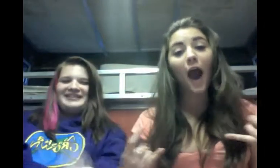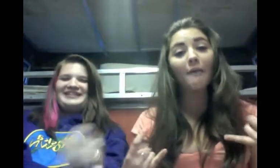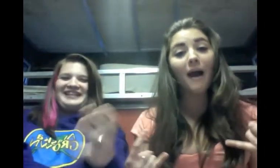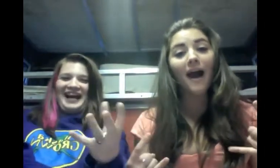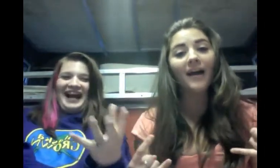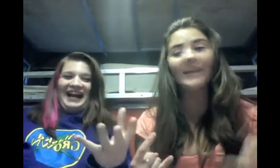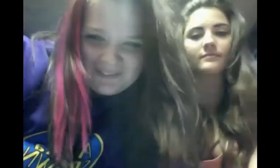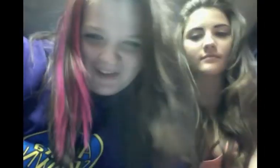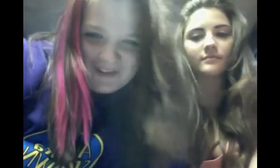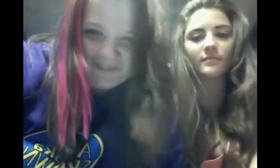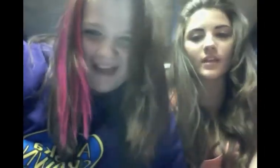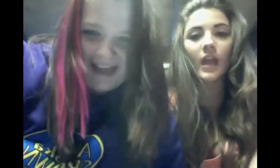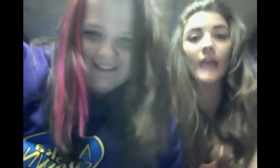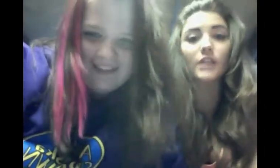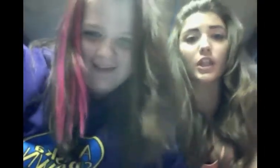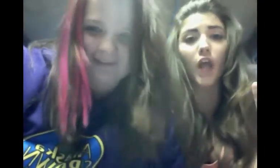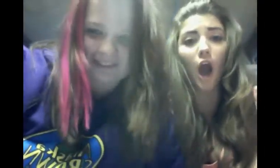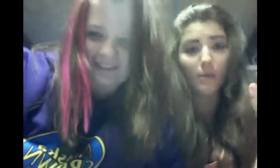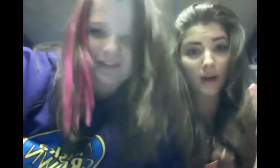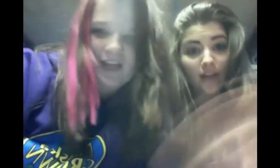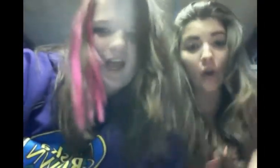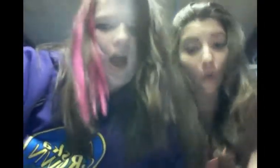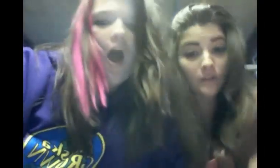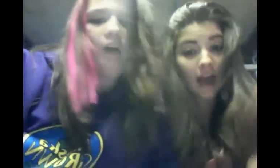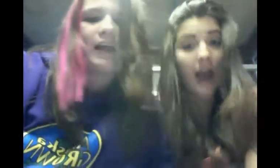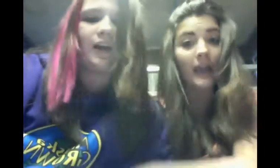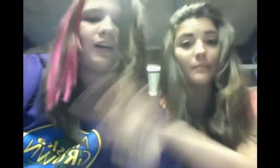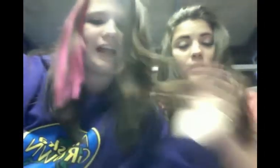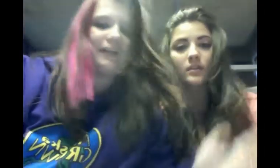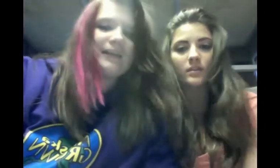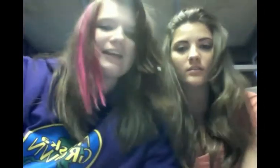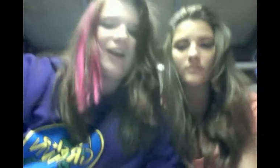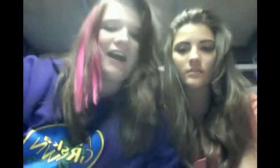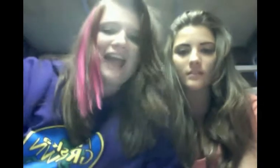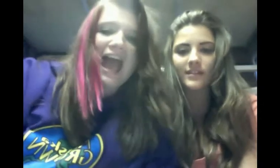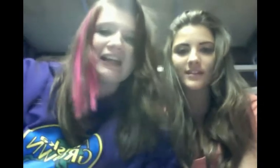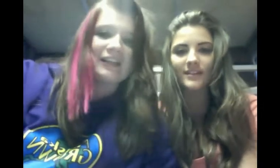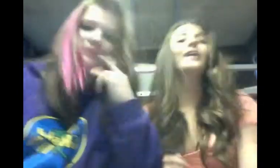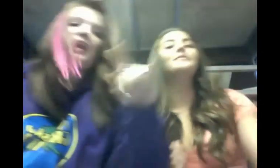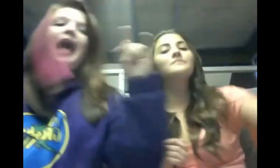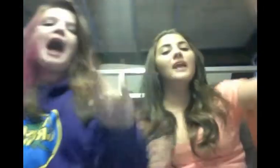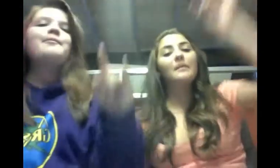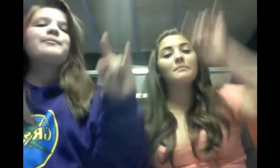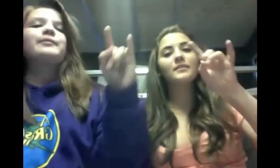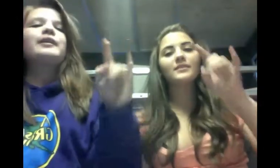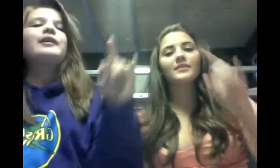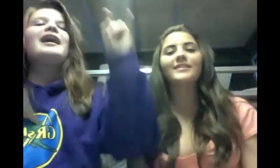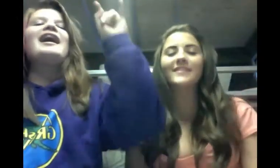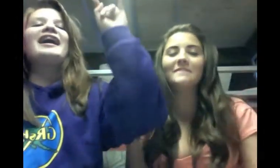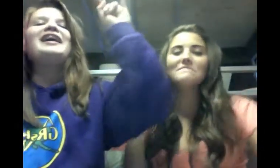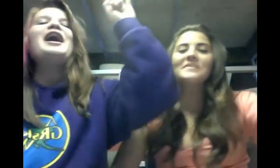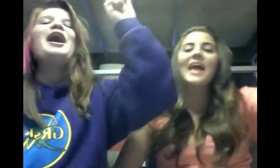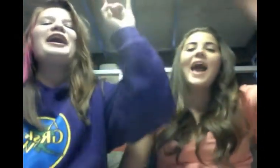llama. Oh, rad. It's llama the whole time. Hold on, hold on. We can go again? Happy.